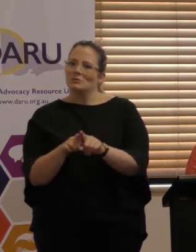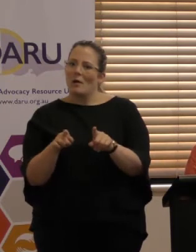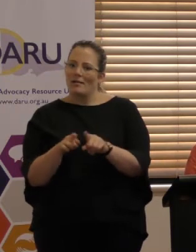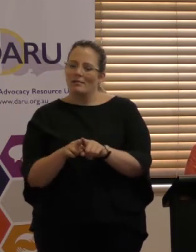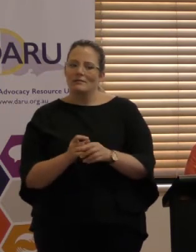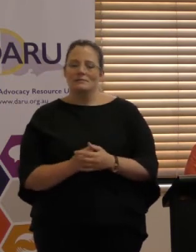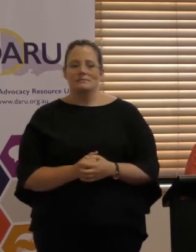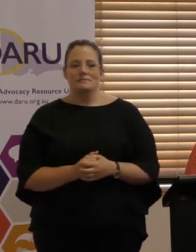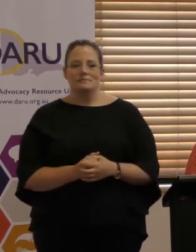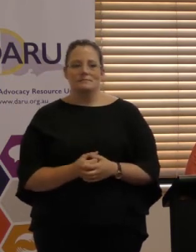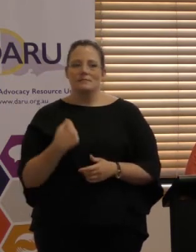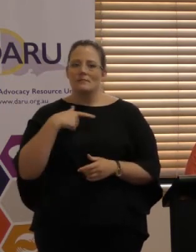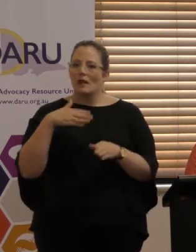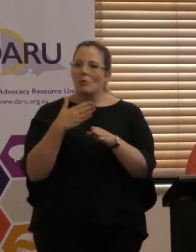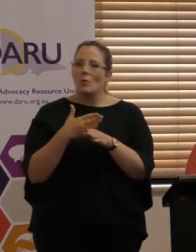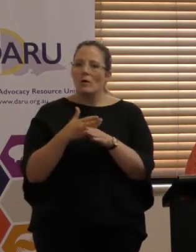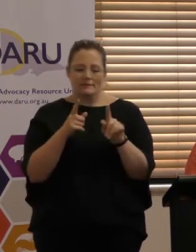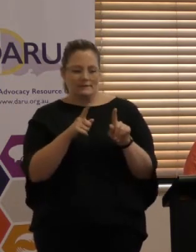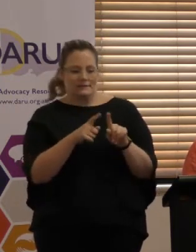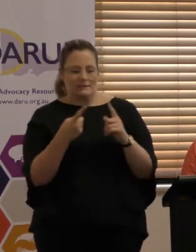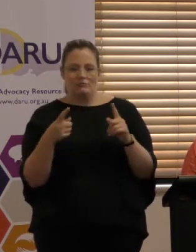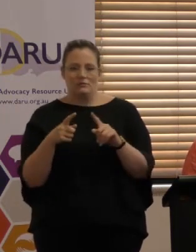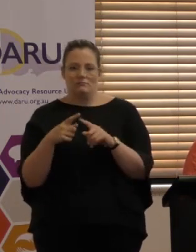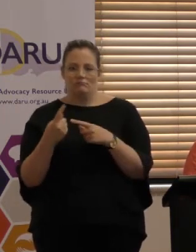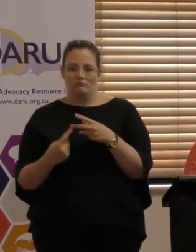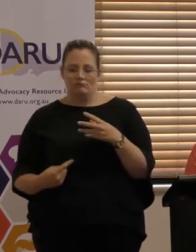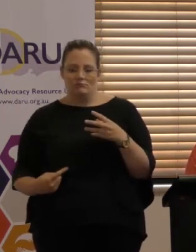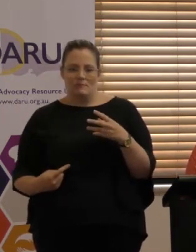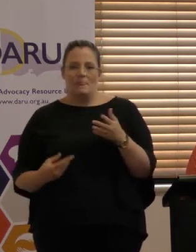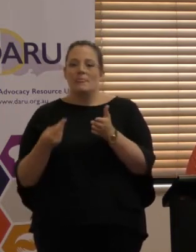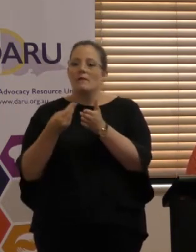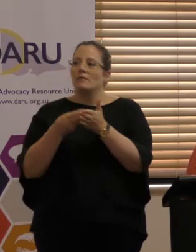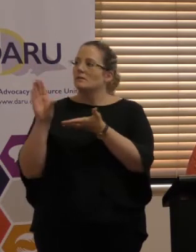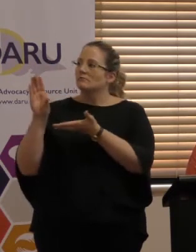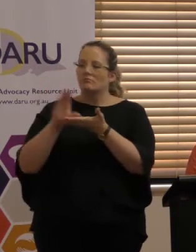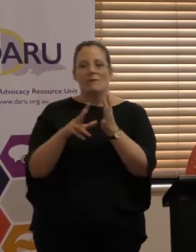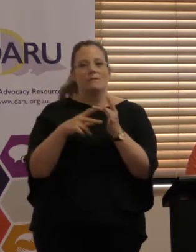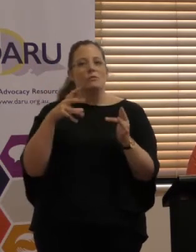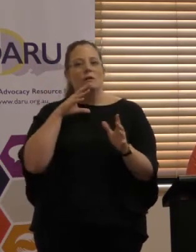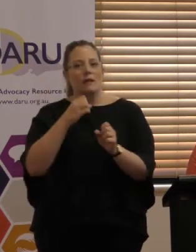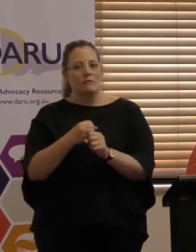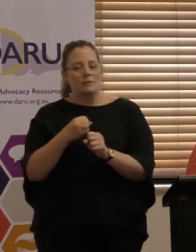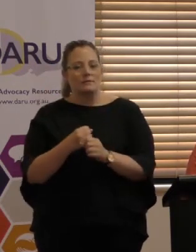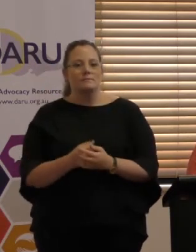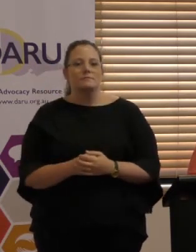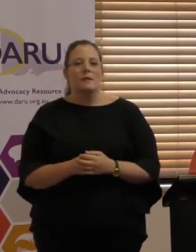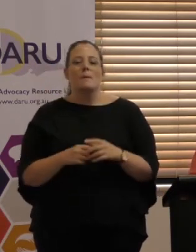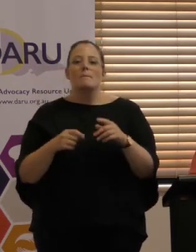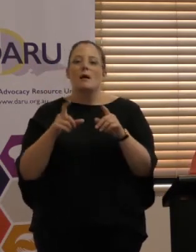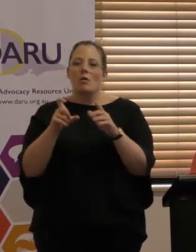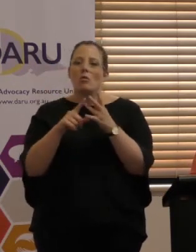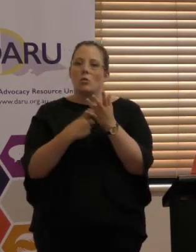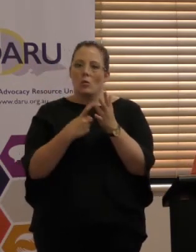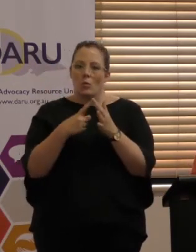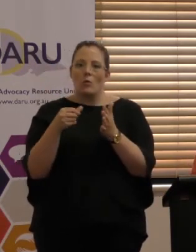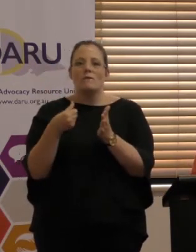is split into a few different areas, and it's all funded by the Victorian Government, and our core funding comes from the Office for